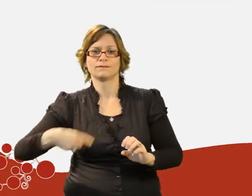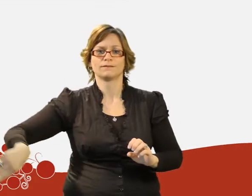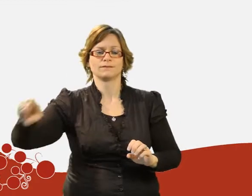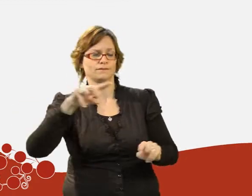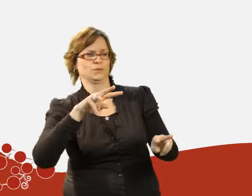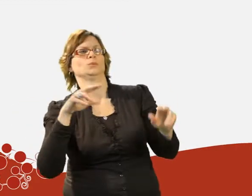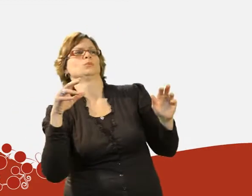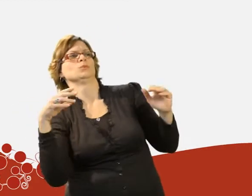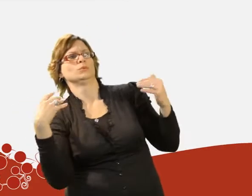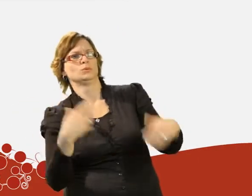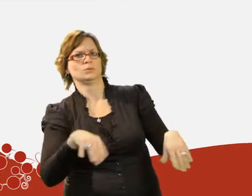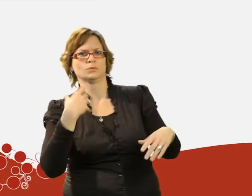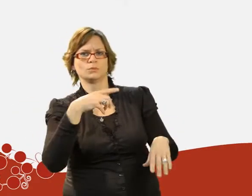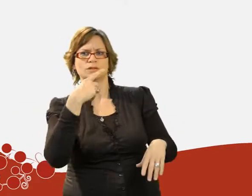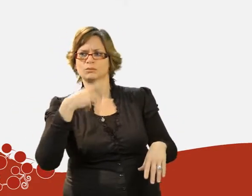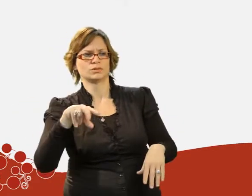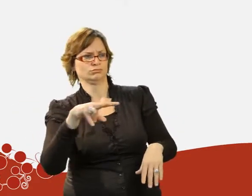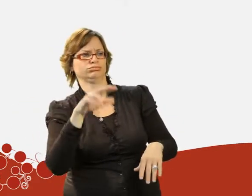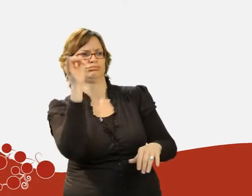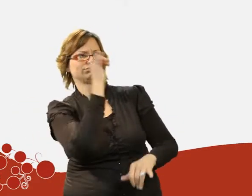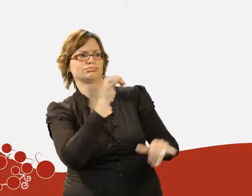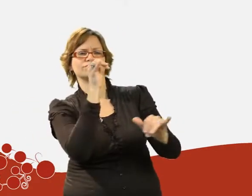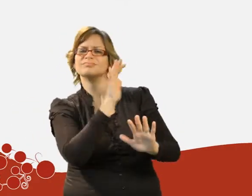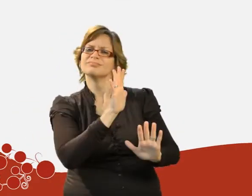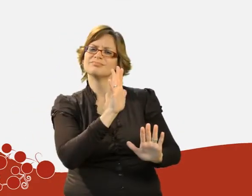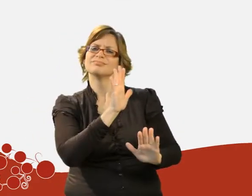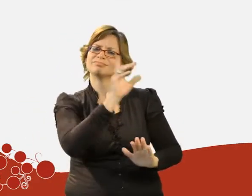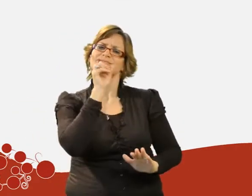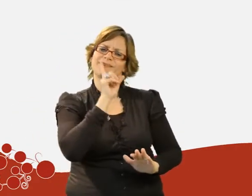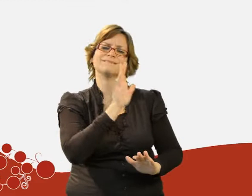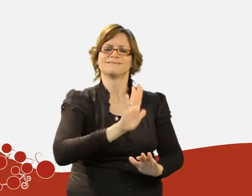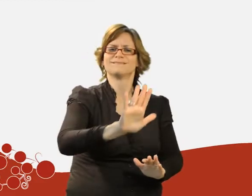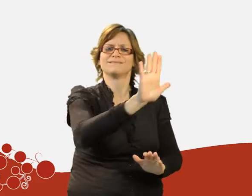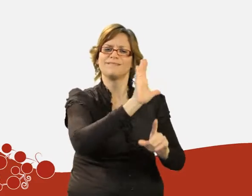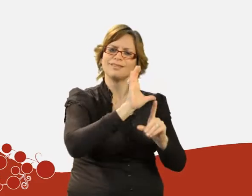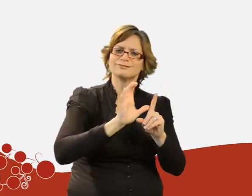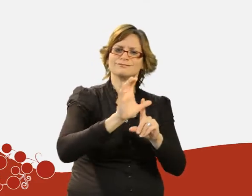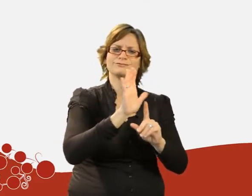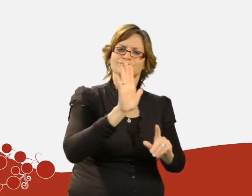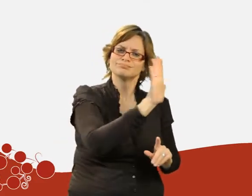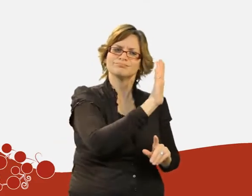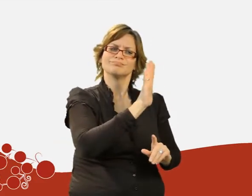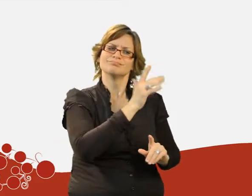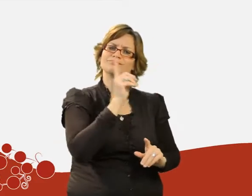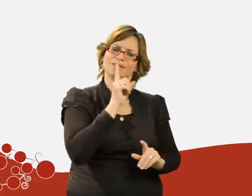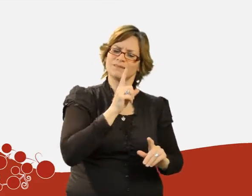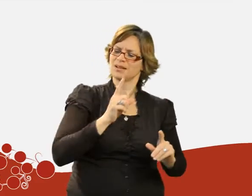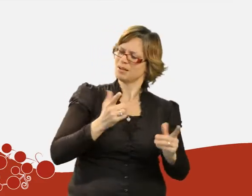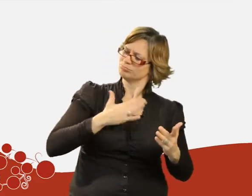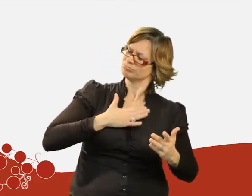These types of attention-getting behaviors might seem rude to a hearing person, but in the deaf community it is very common and